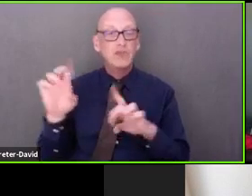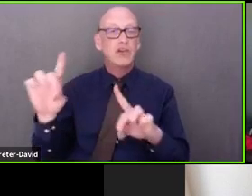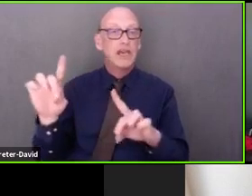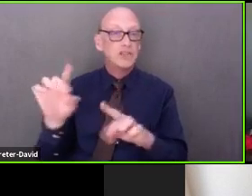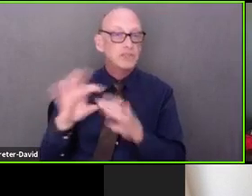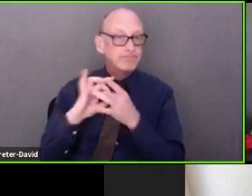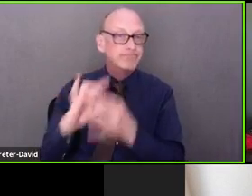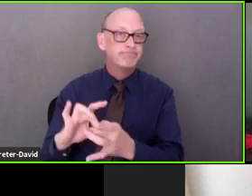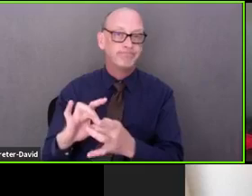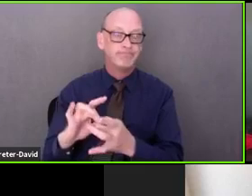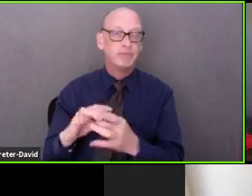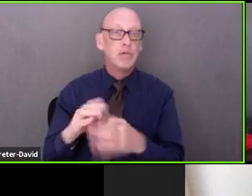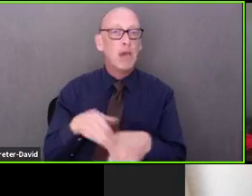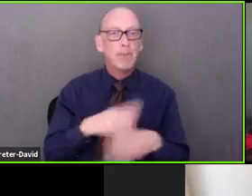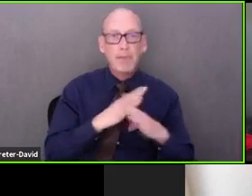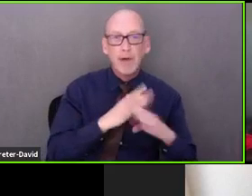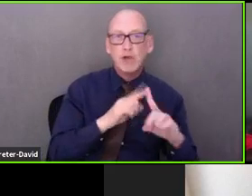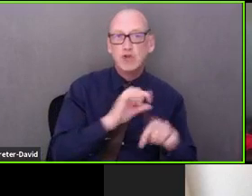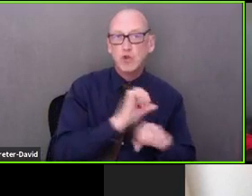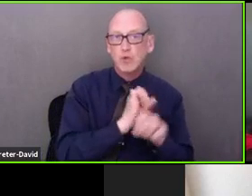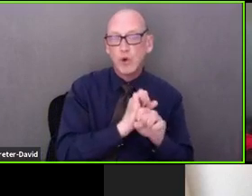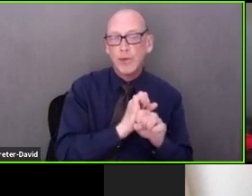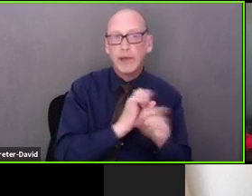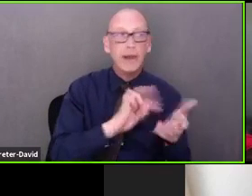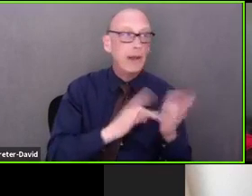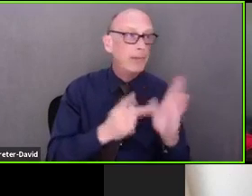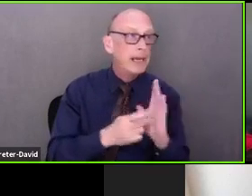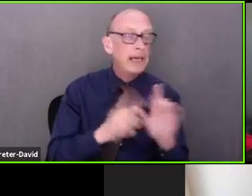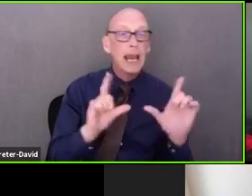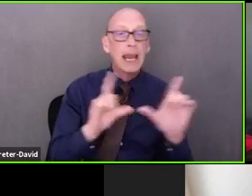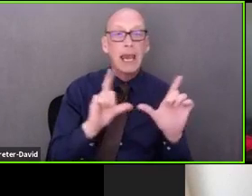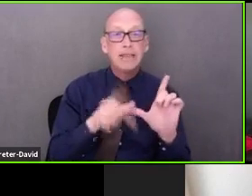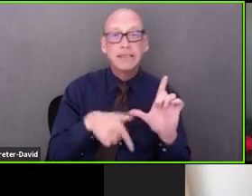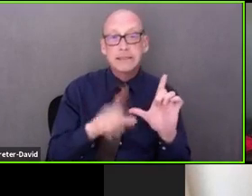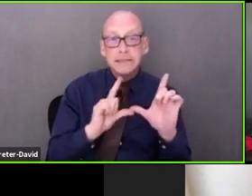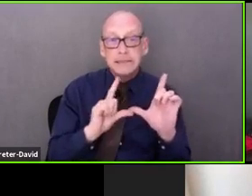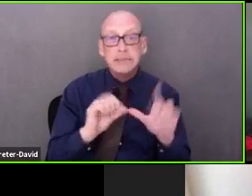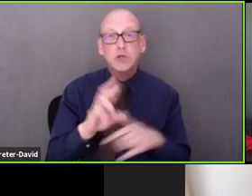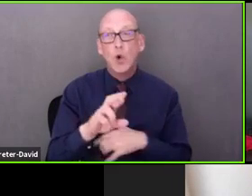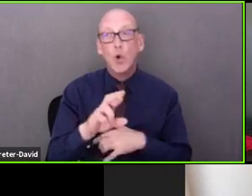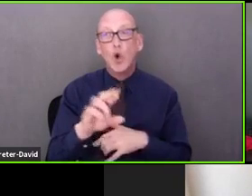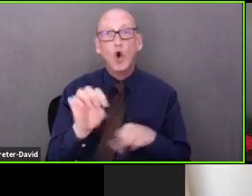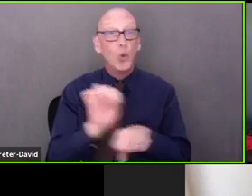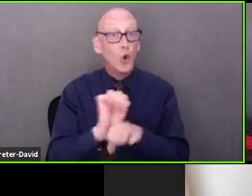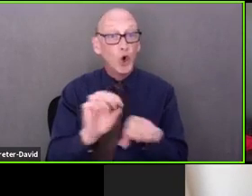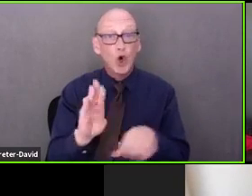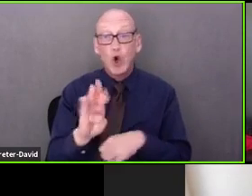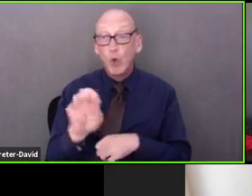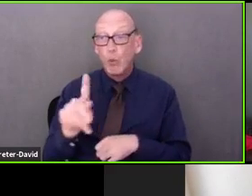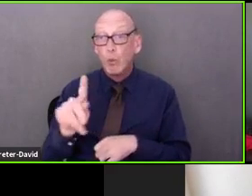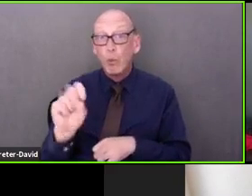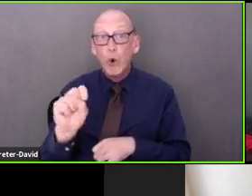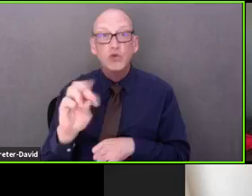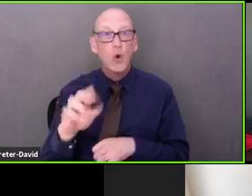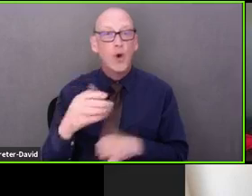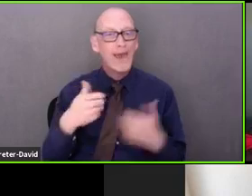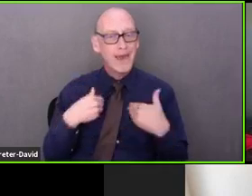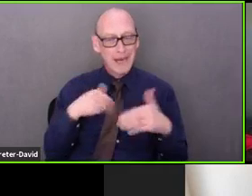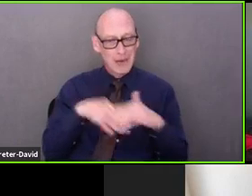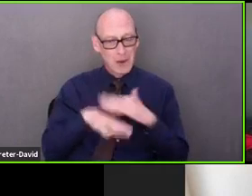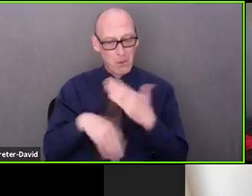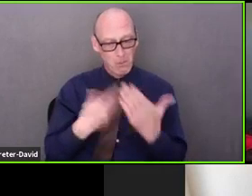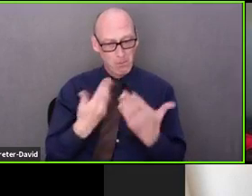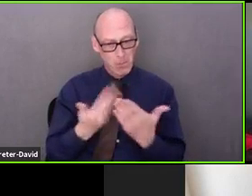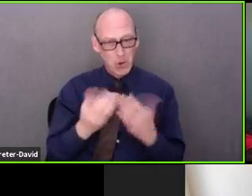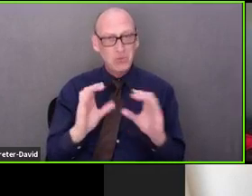So barriers to employment that could include license reinstatement fees or work boots or just having a birth certificate or state